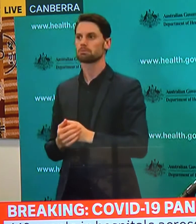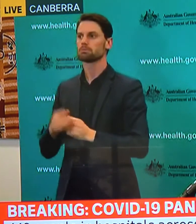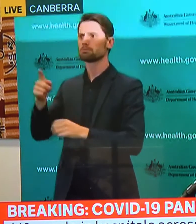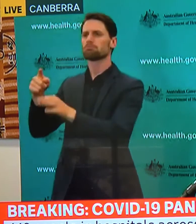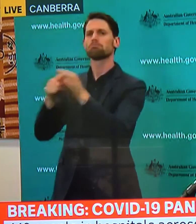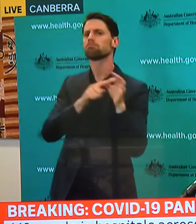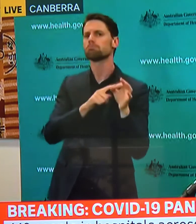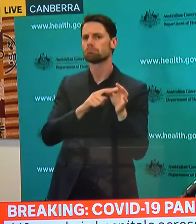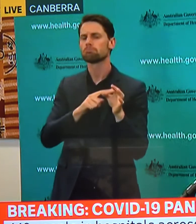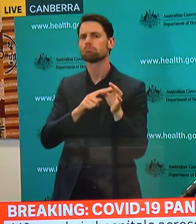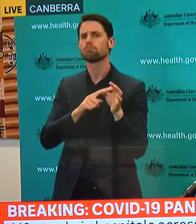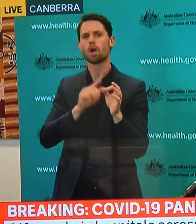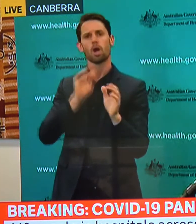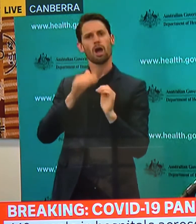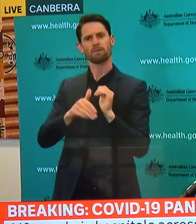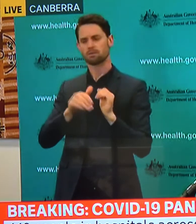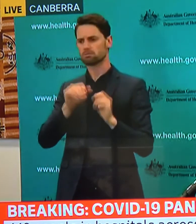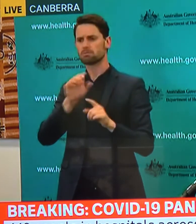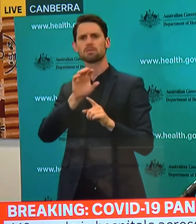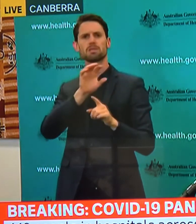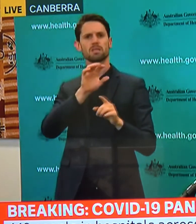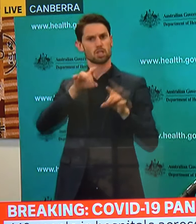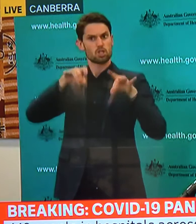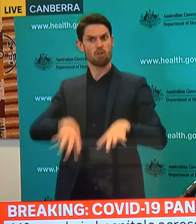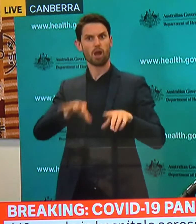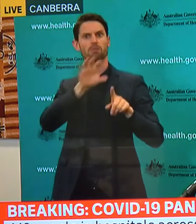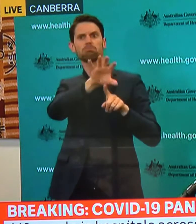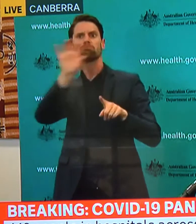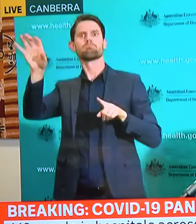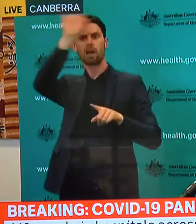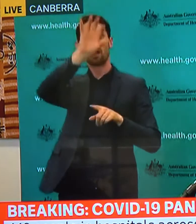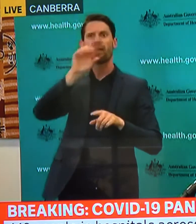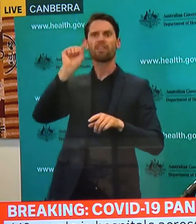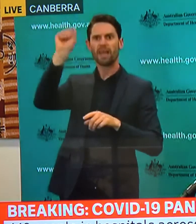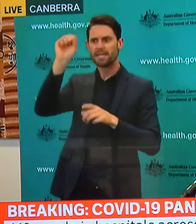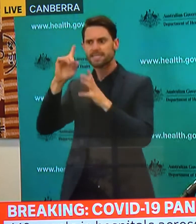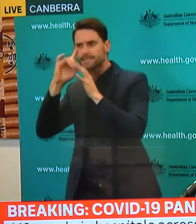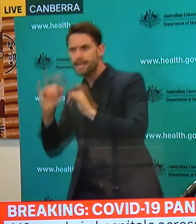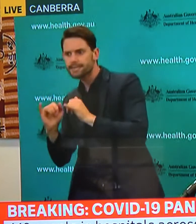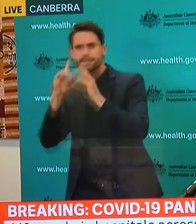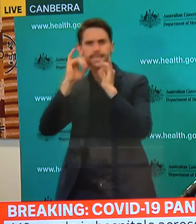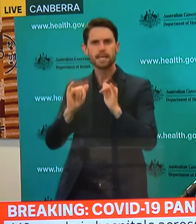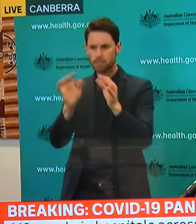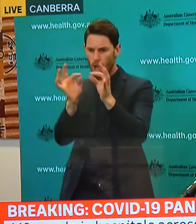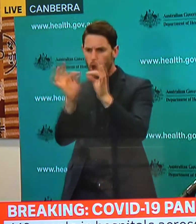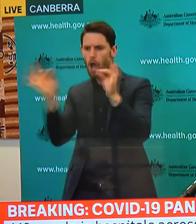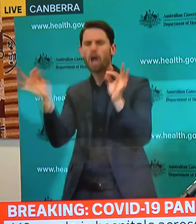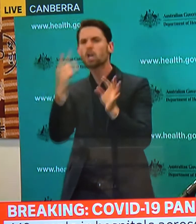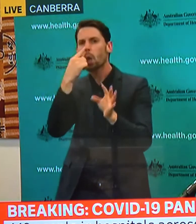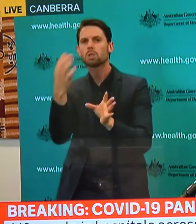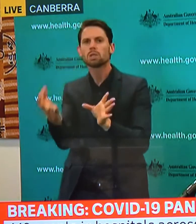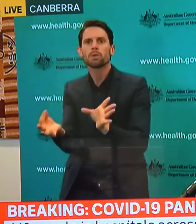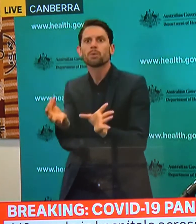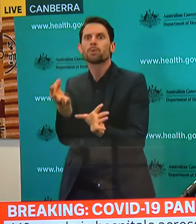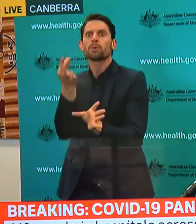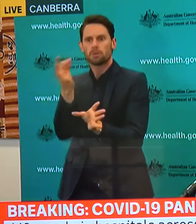states have expanded testing criteria. Are you expecting, do we have enough testing to sustain, and are you expecting that to